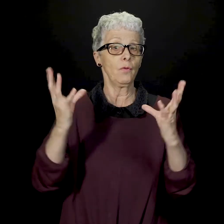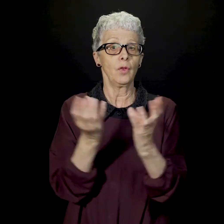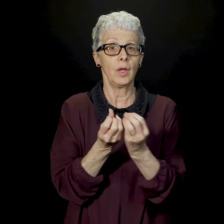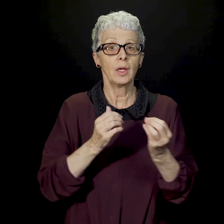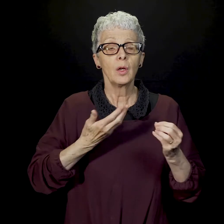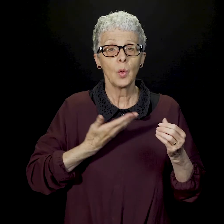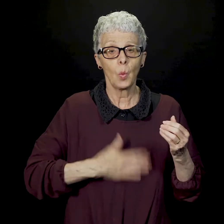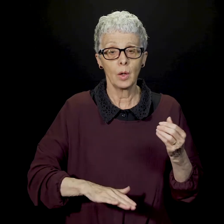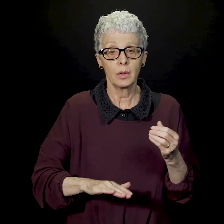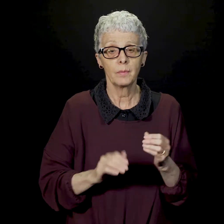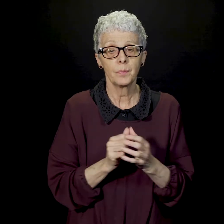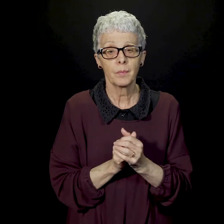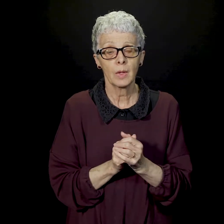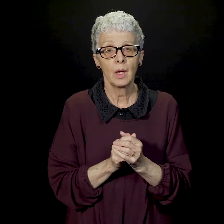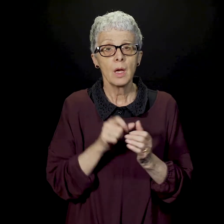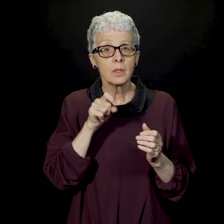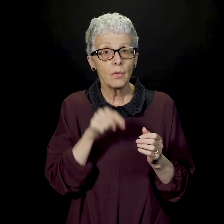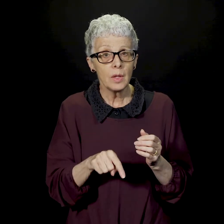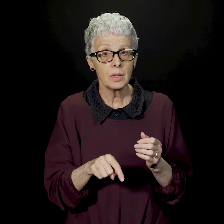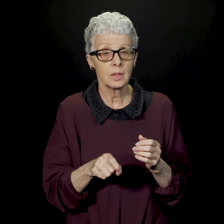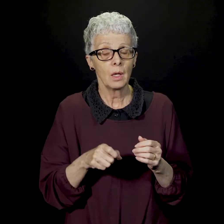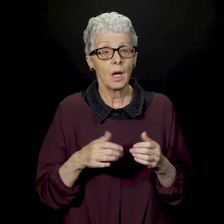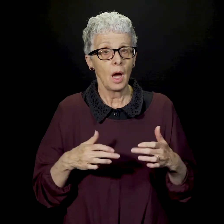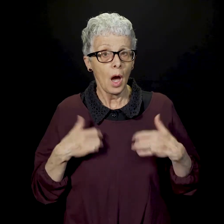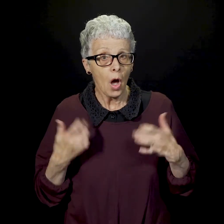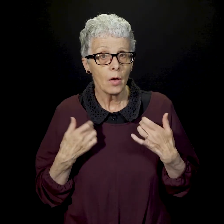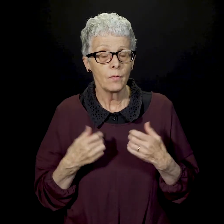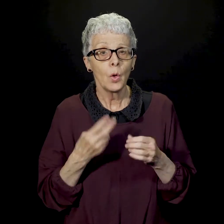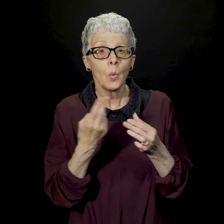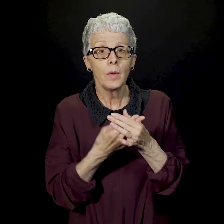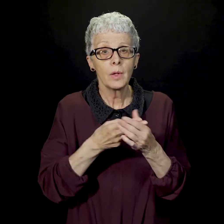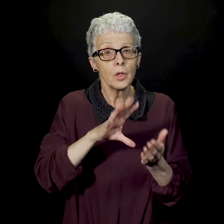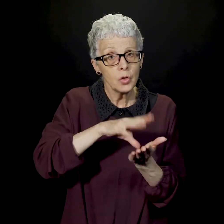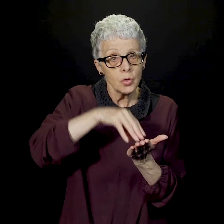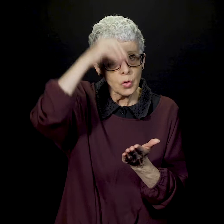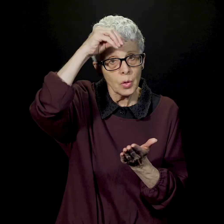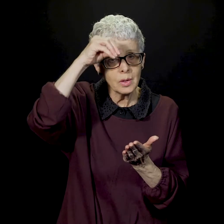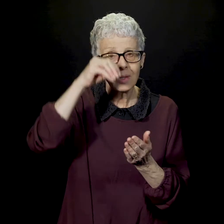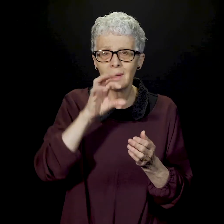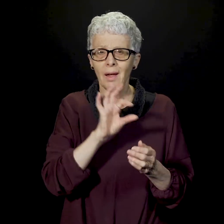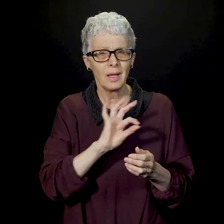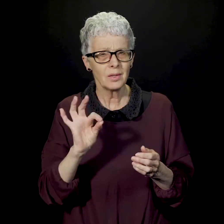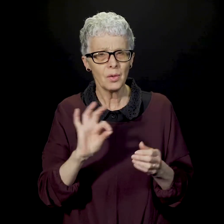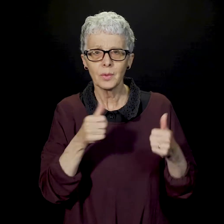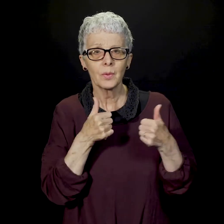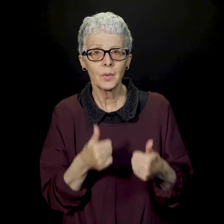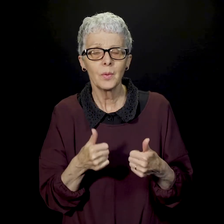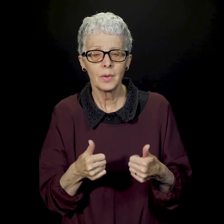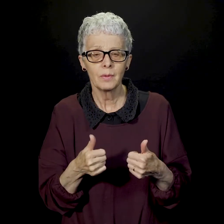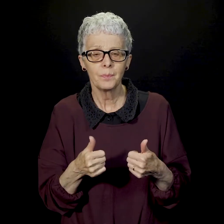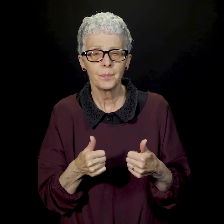She found that what this lifestyle promised and what it delivered didn't match up. And she